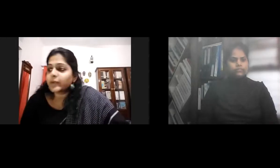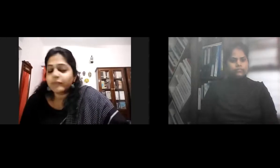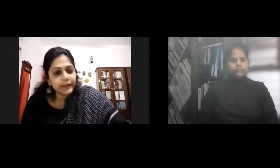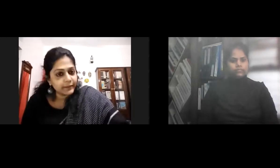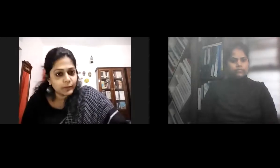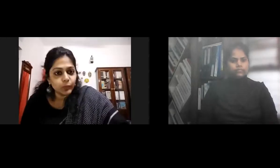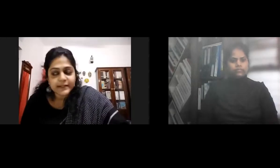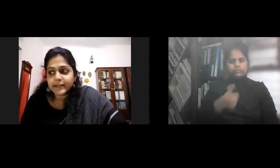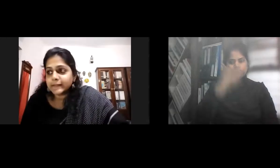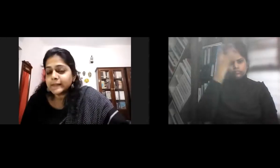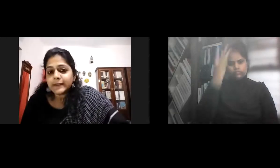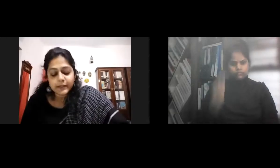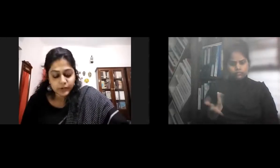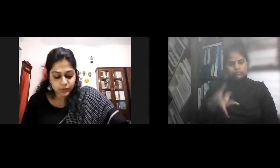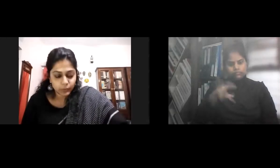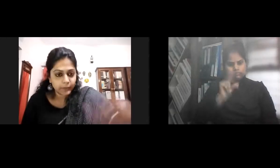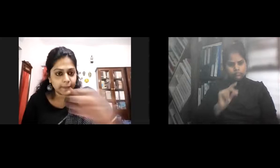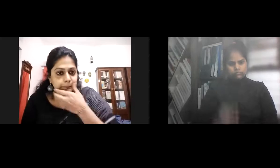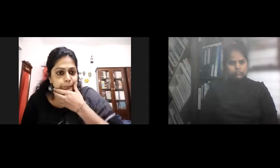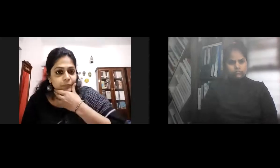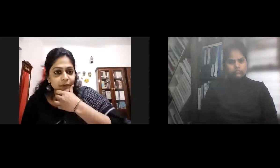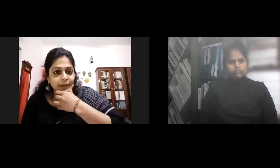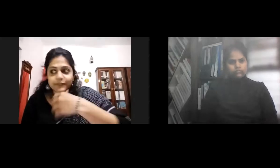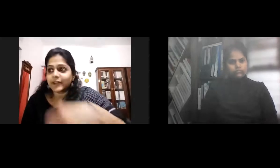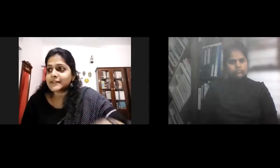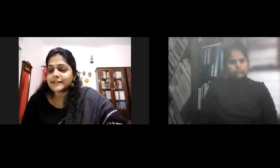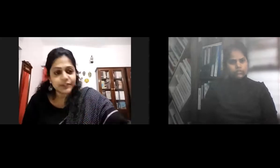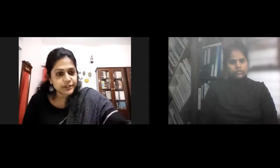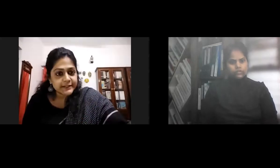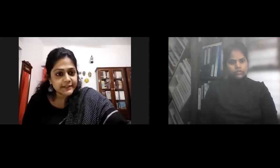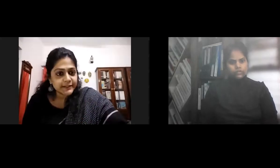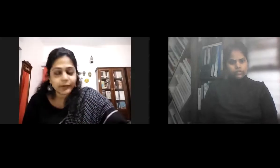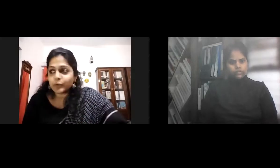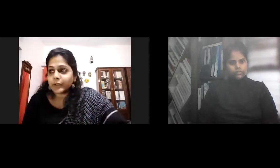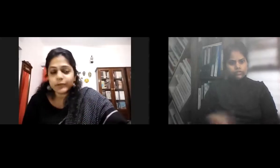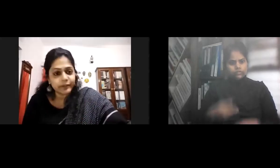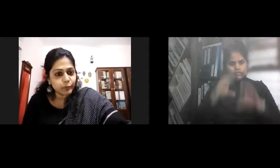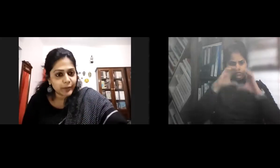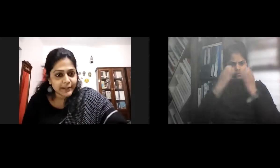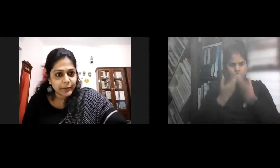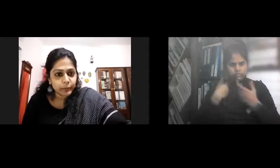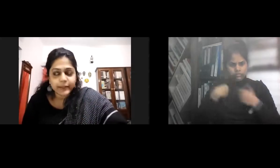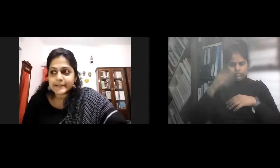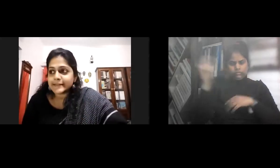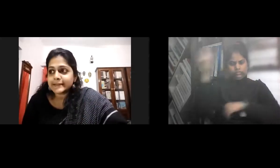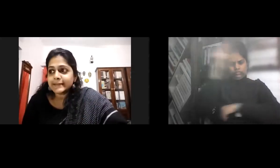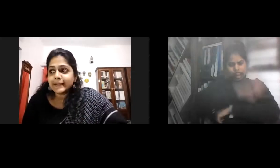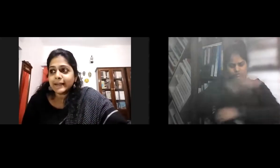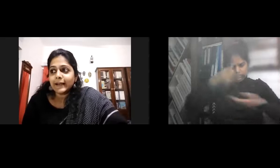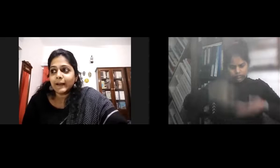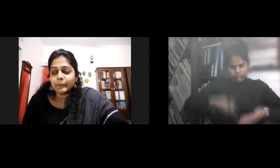Okay, good evening once again. So as far as this session is concerned, we're already on day 4, as I've already